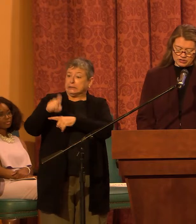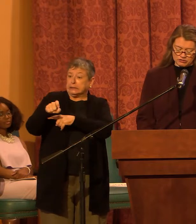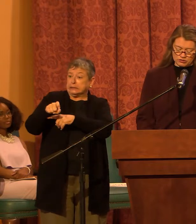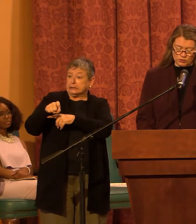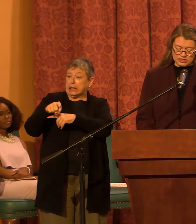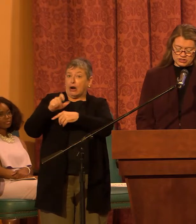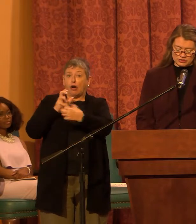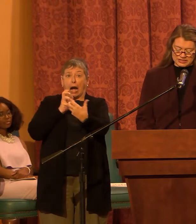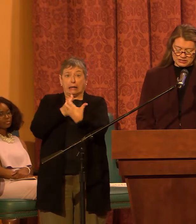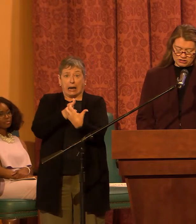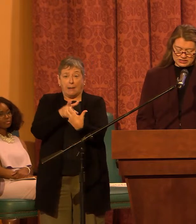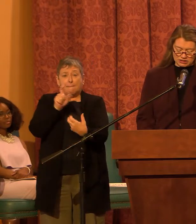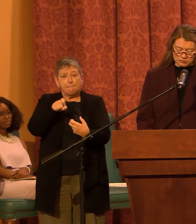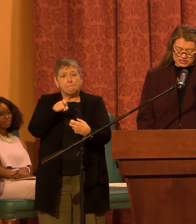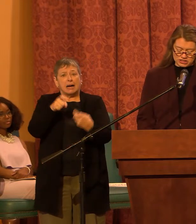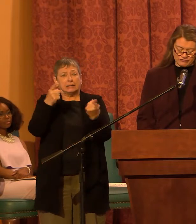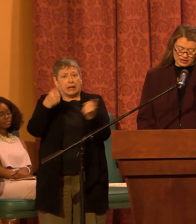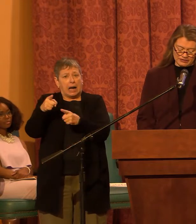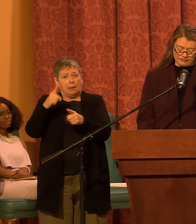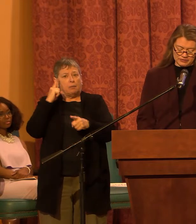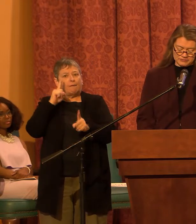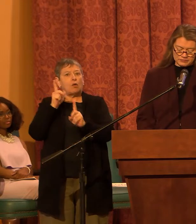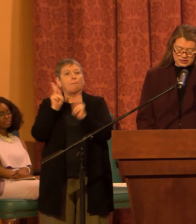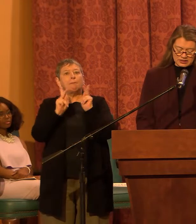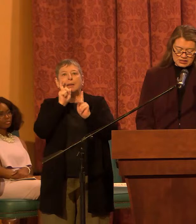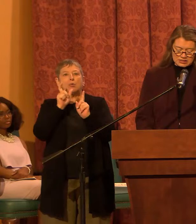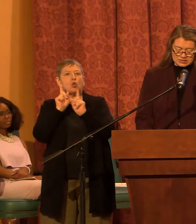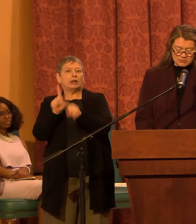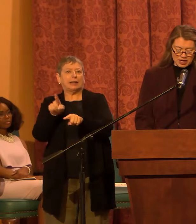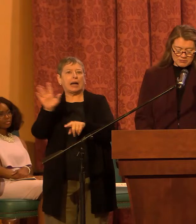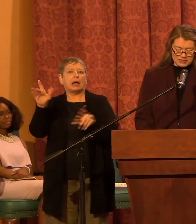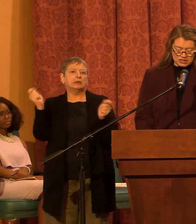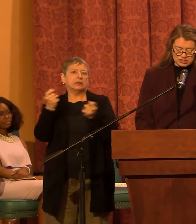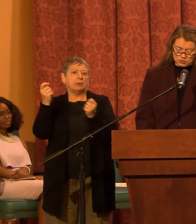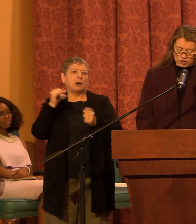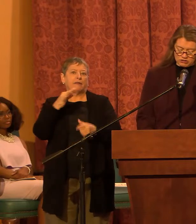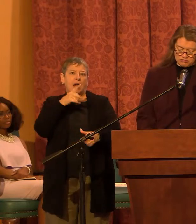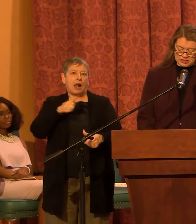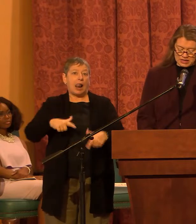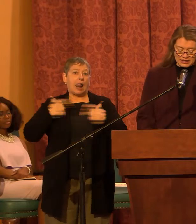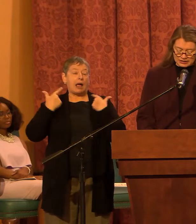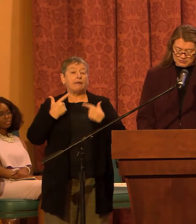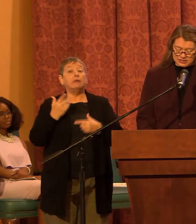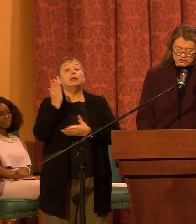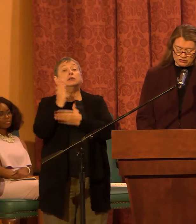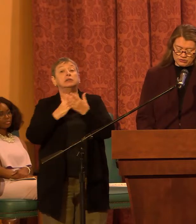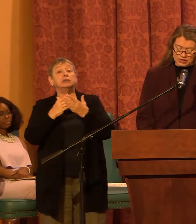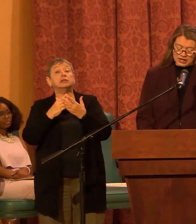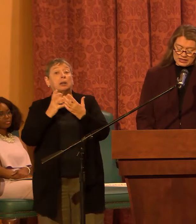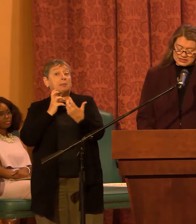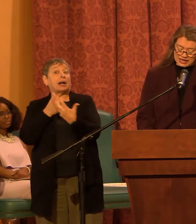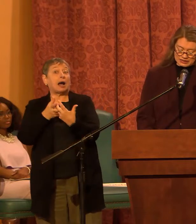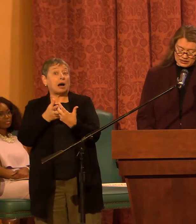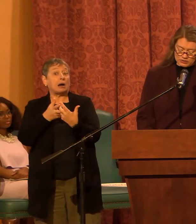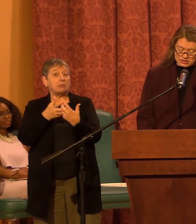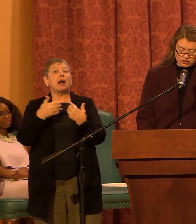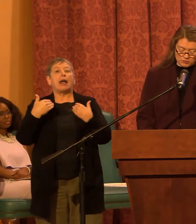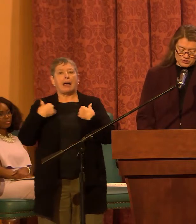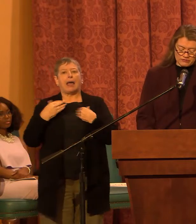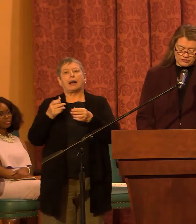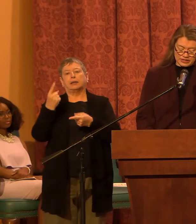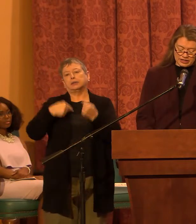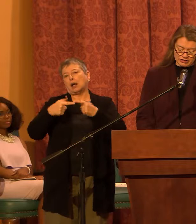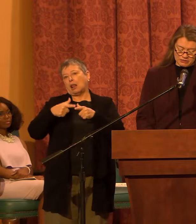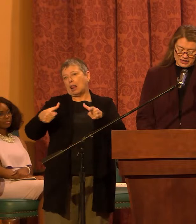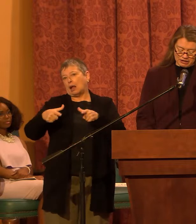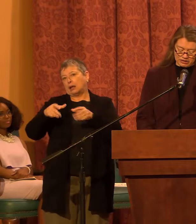made for those who wish to attend her celebration of life. Some accommodations were, but not limited to, a sign language